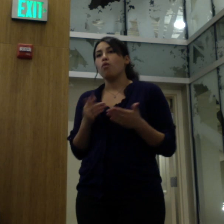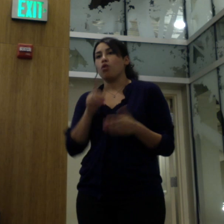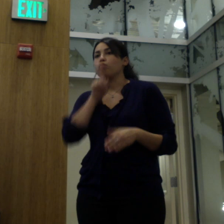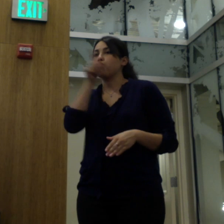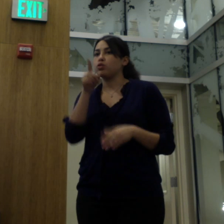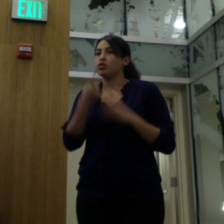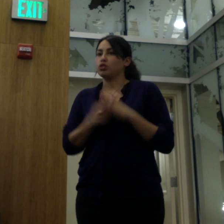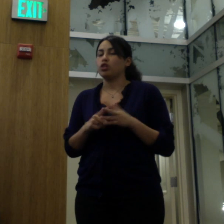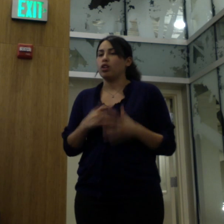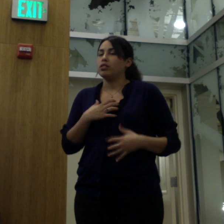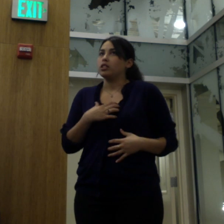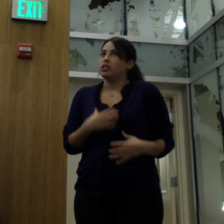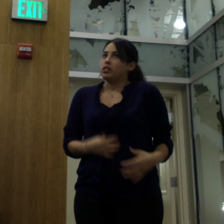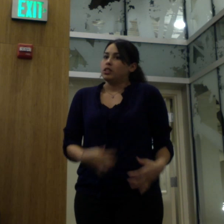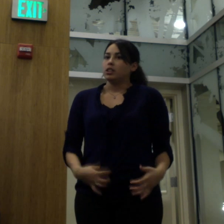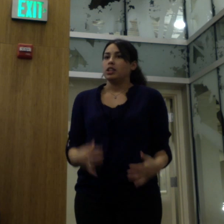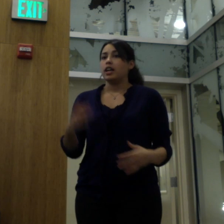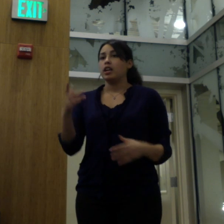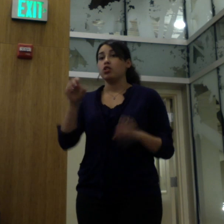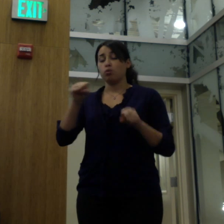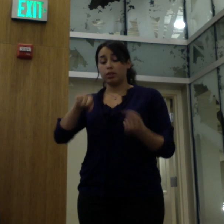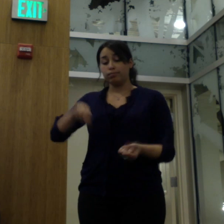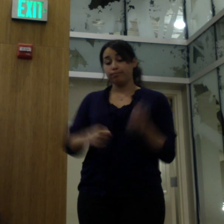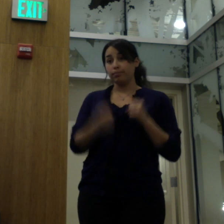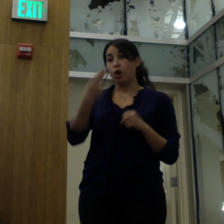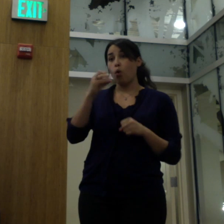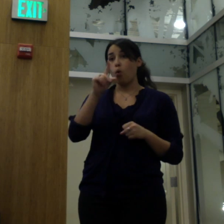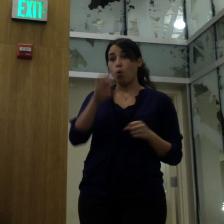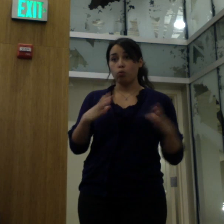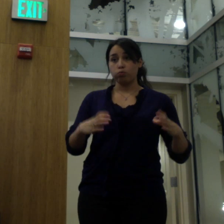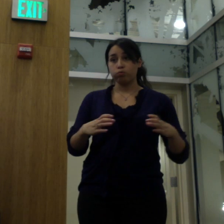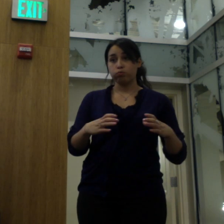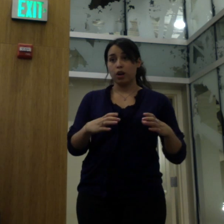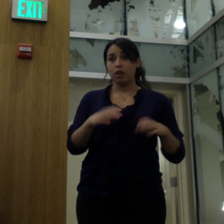hole, a fire pit, and put rocks around it. You know?